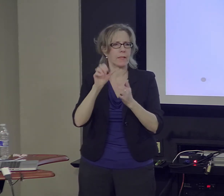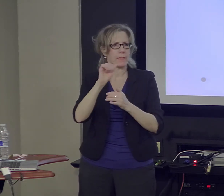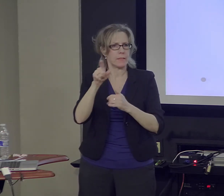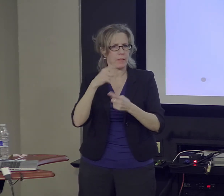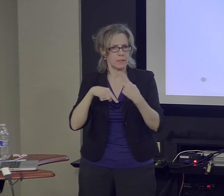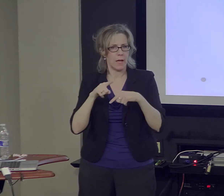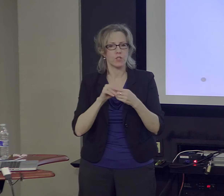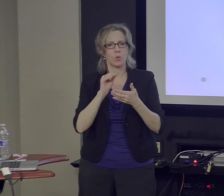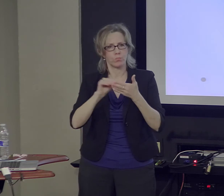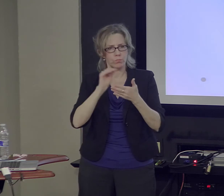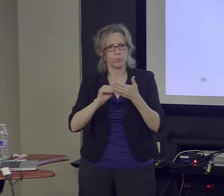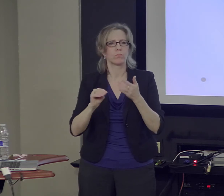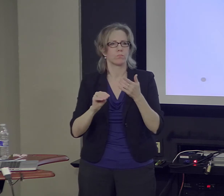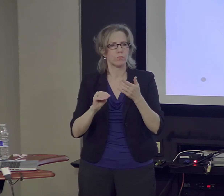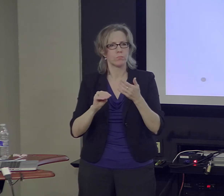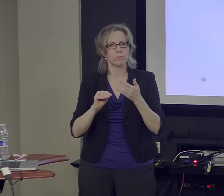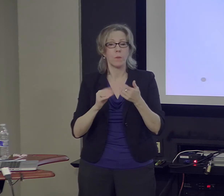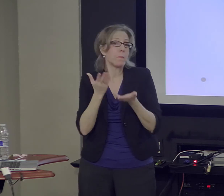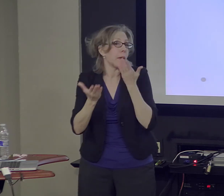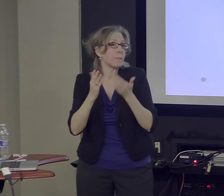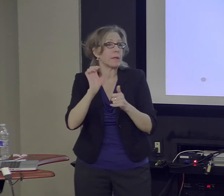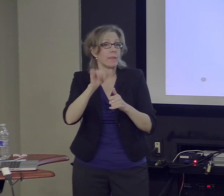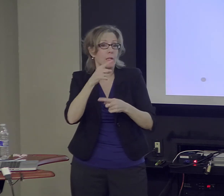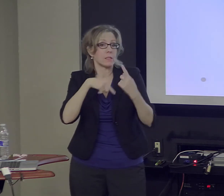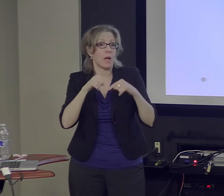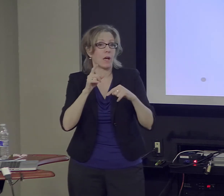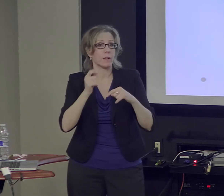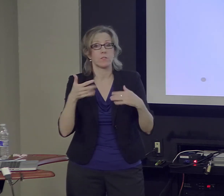and I've been signing for 26 years.